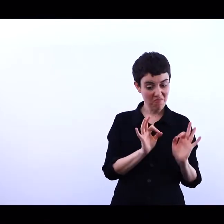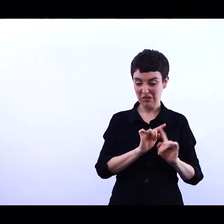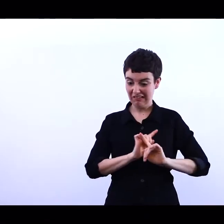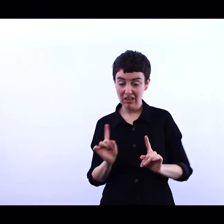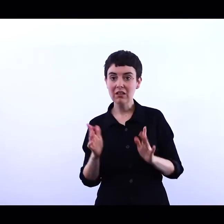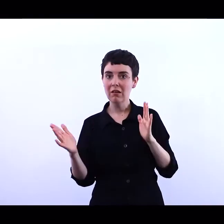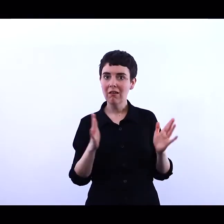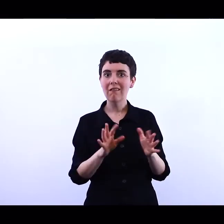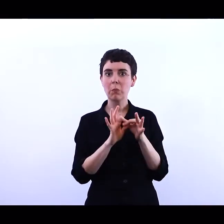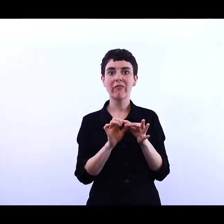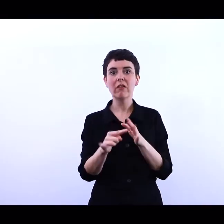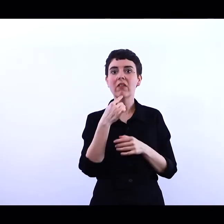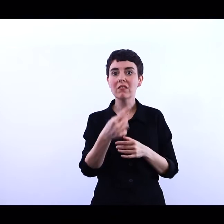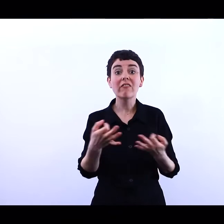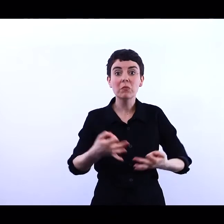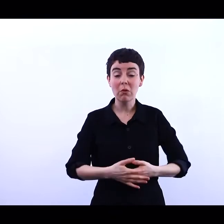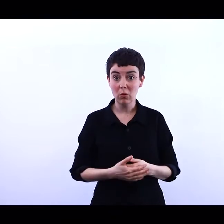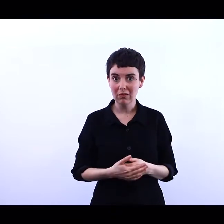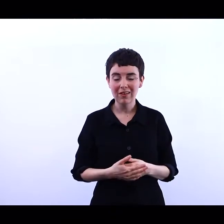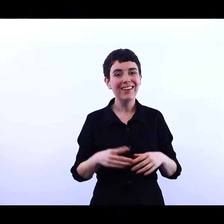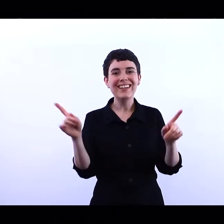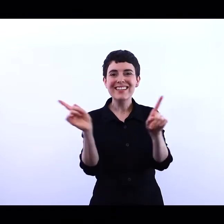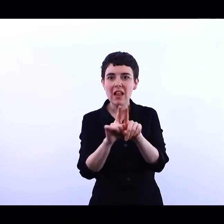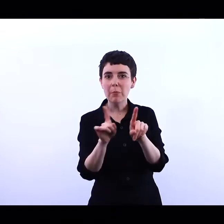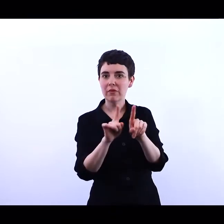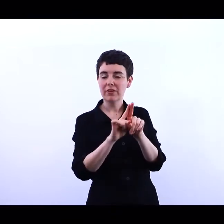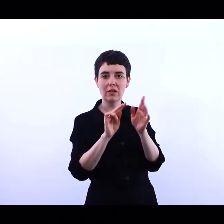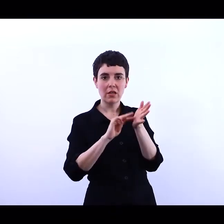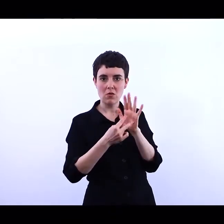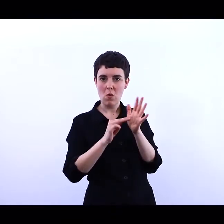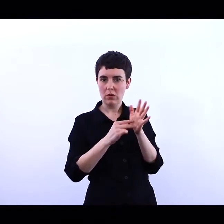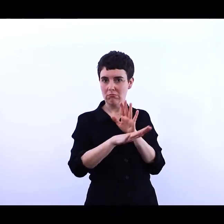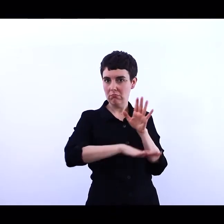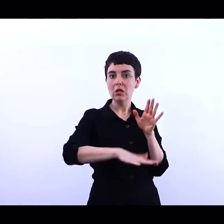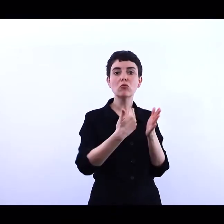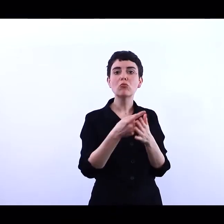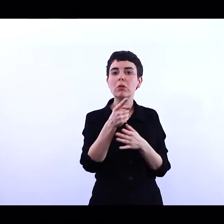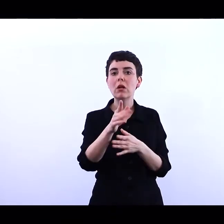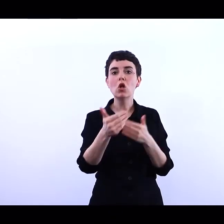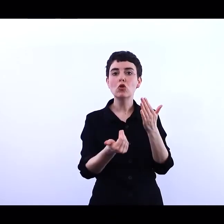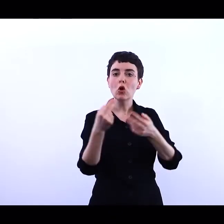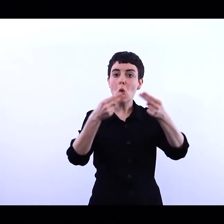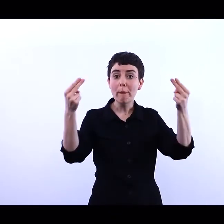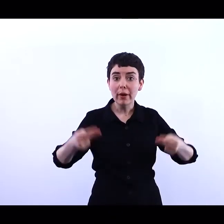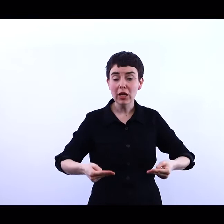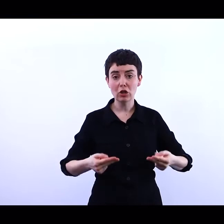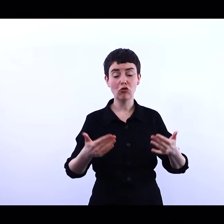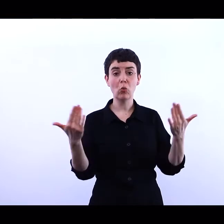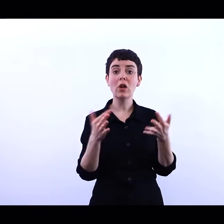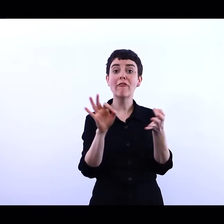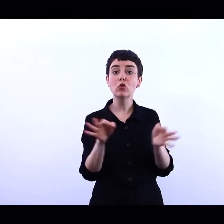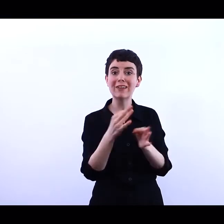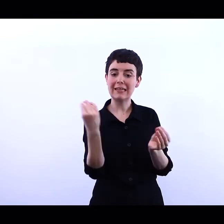same is true with technology. Are you planning to redesign your website or release new functionality? Maybe